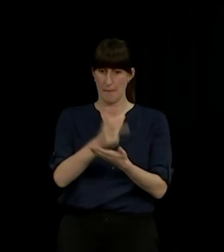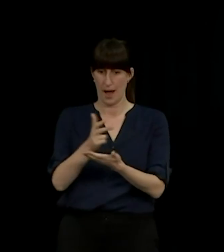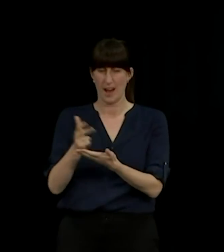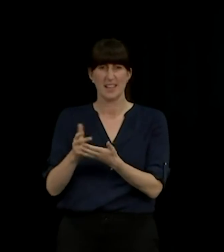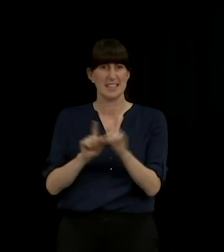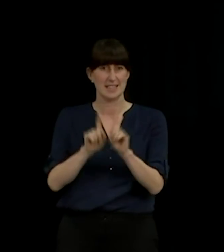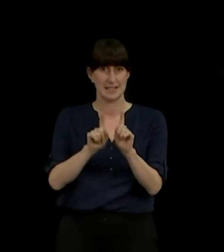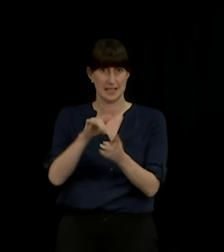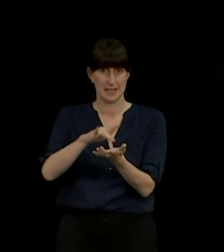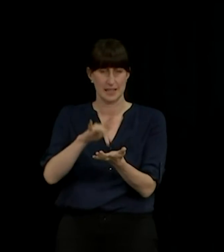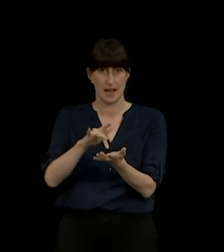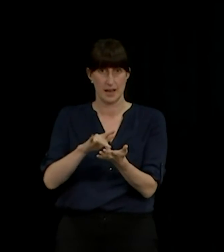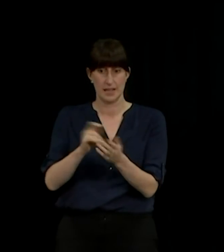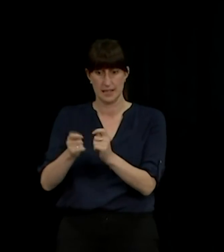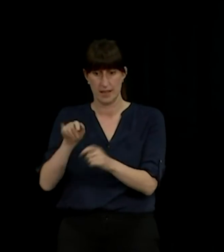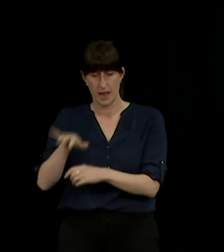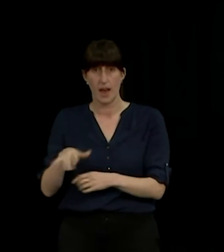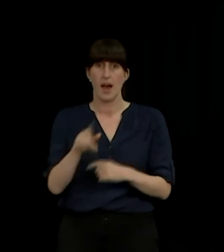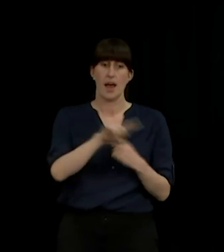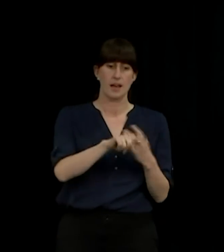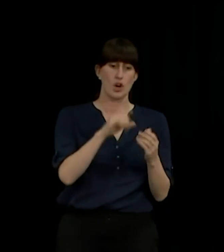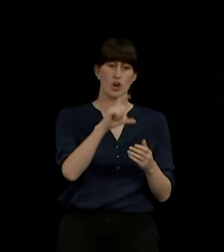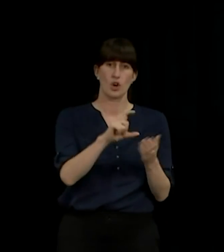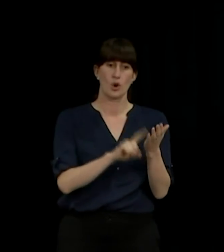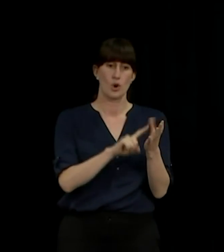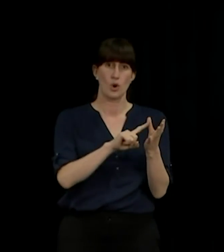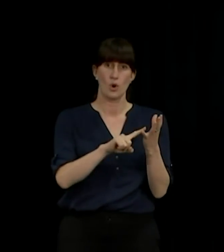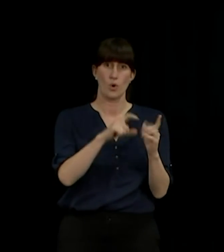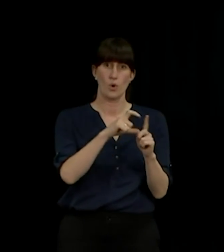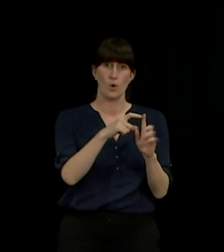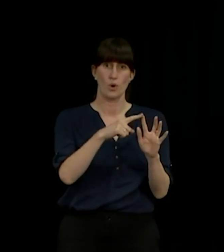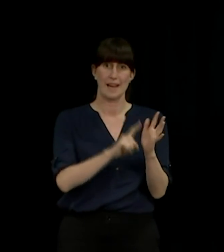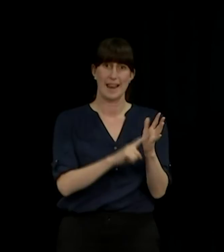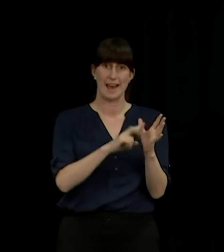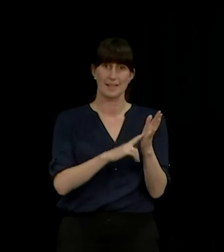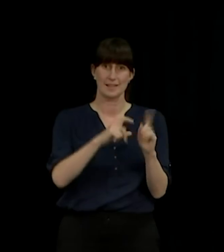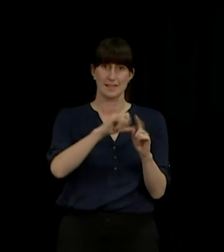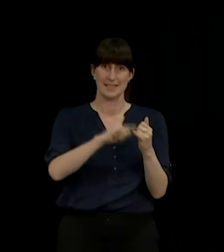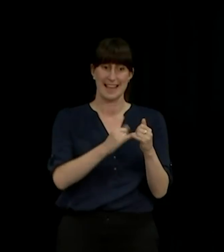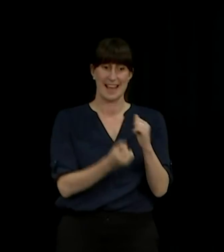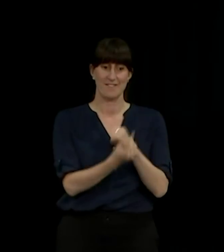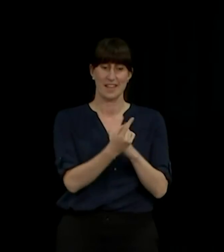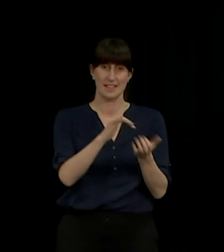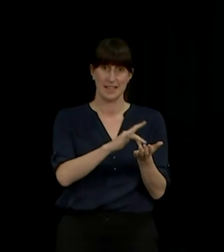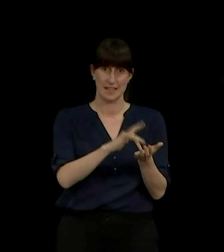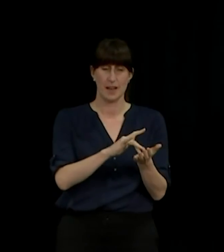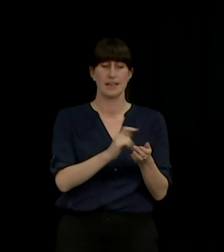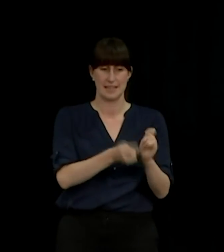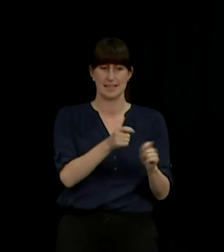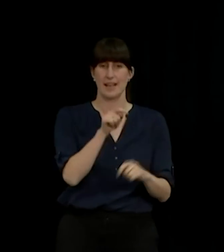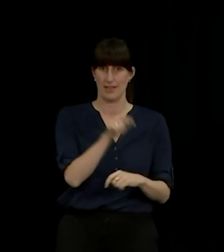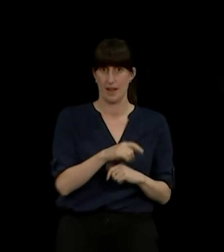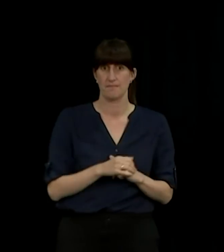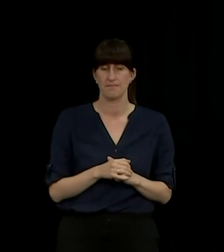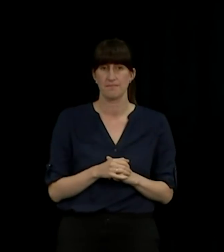will be a pop-up centre at the Claudelands Event Centre that's being set up at the moment. Again, anyone in Hamilton with